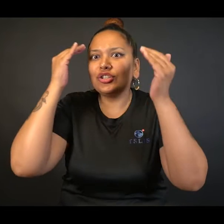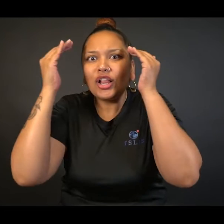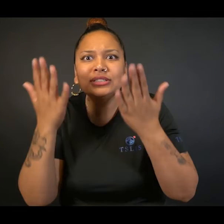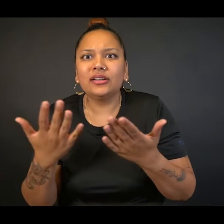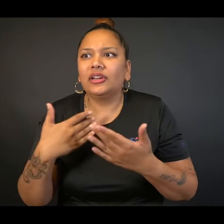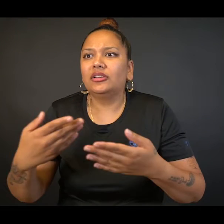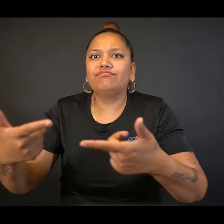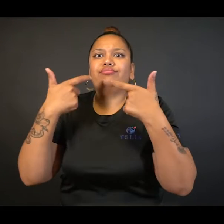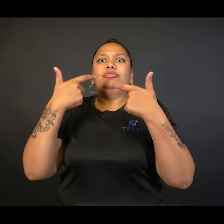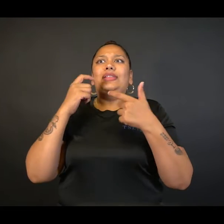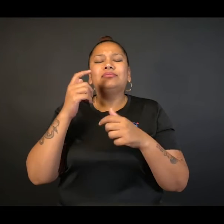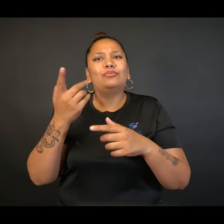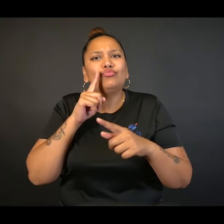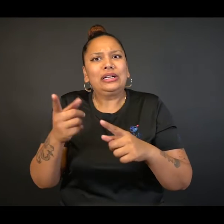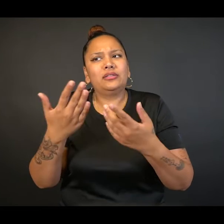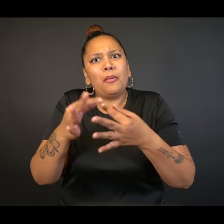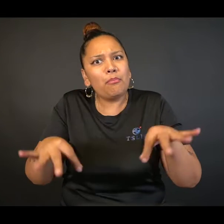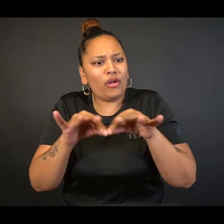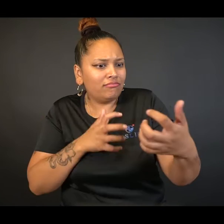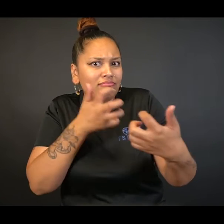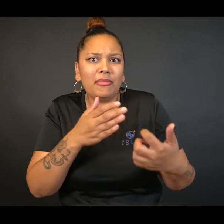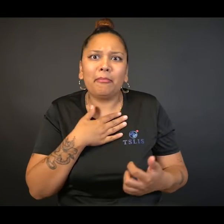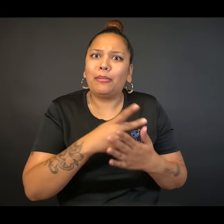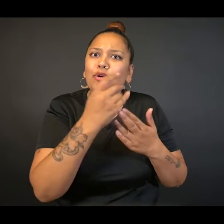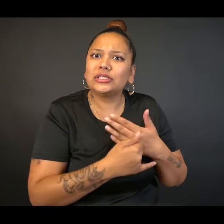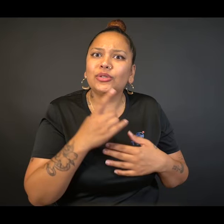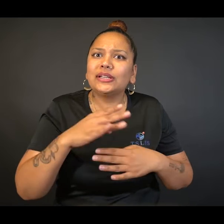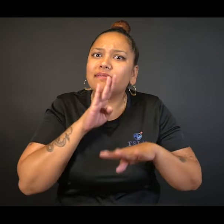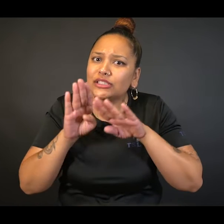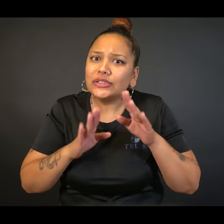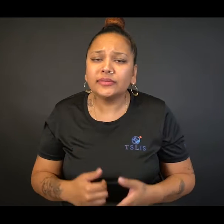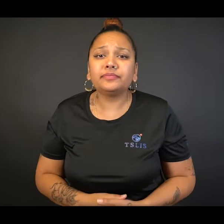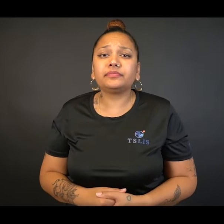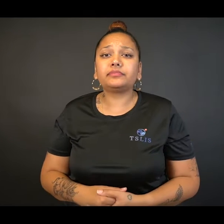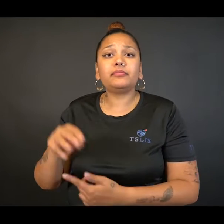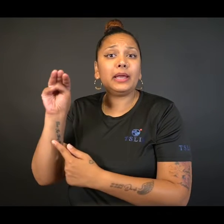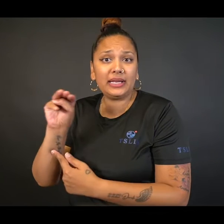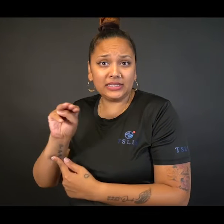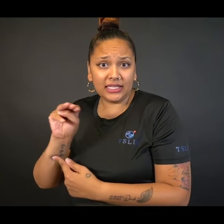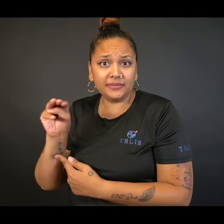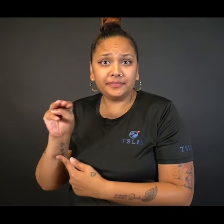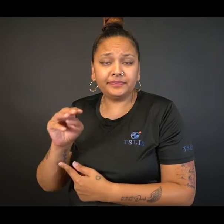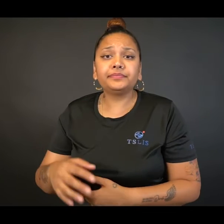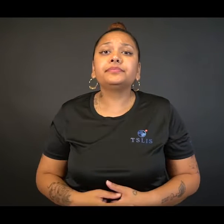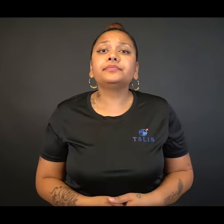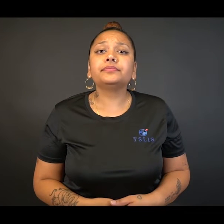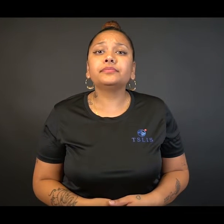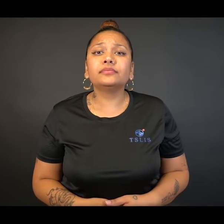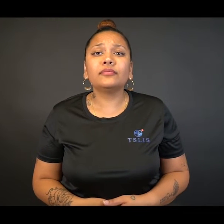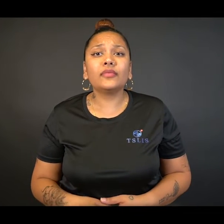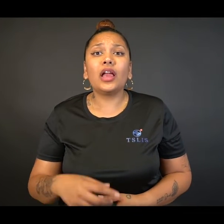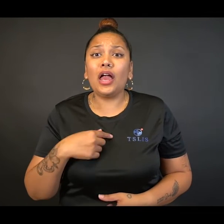get my work done. I do find formats that are accessible, but for